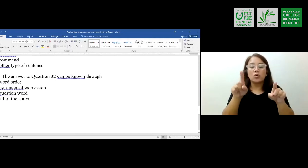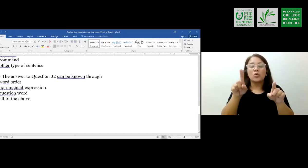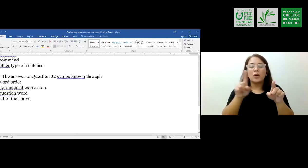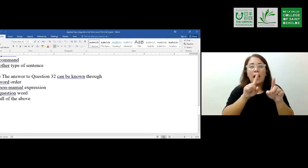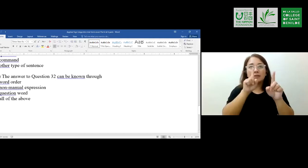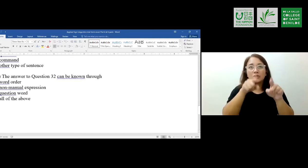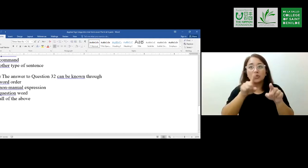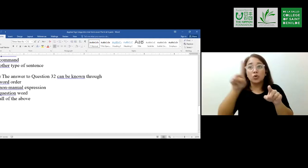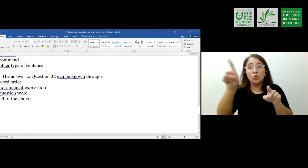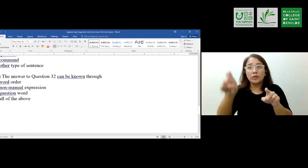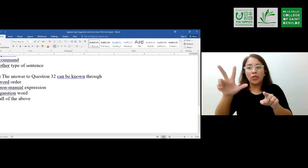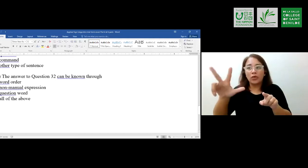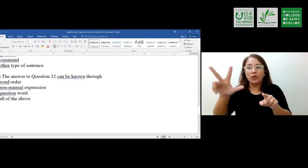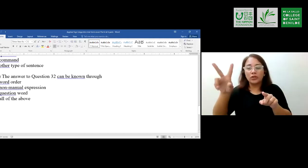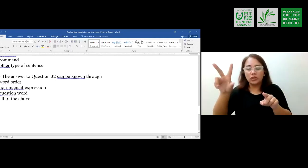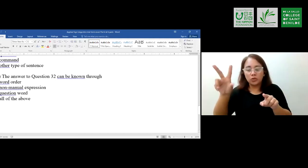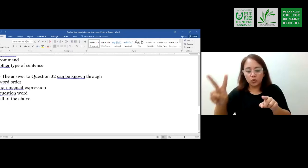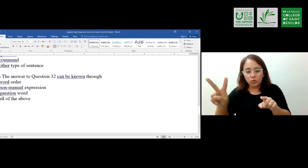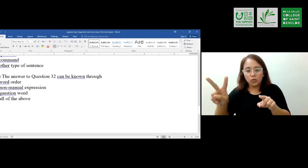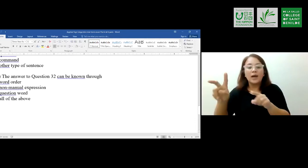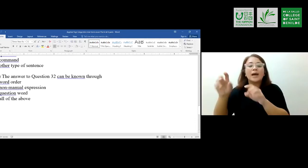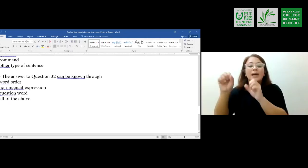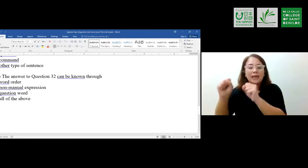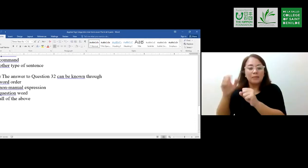known primarily or mostly.